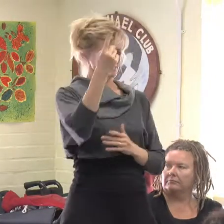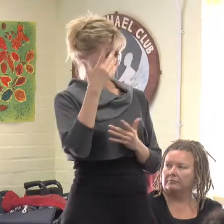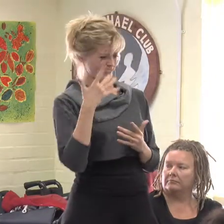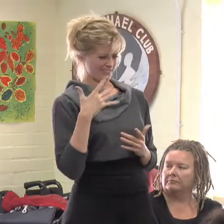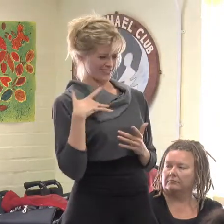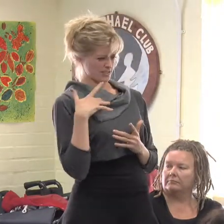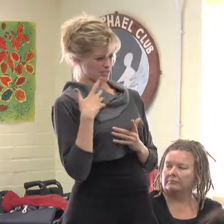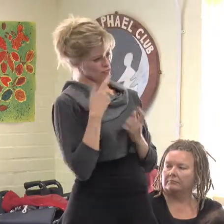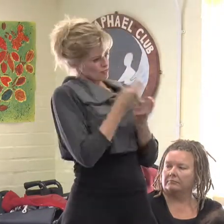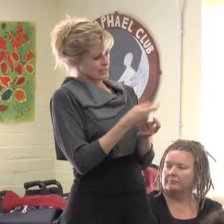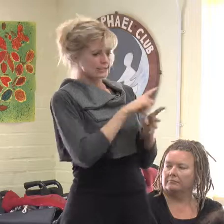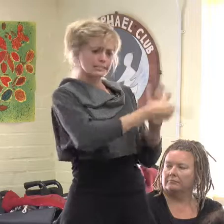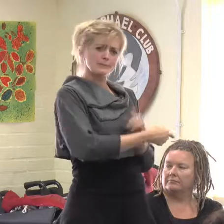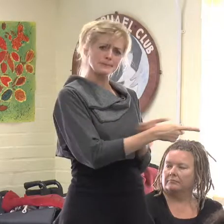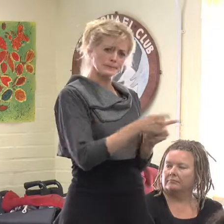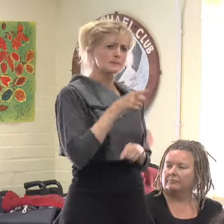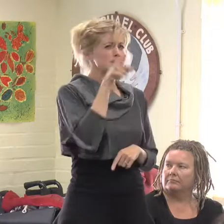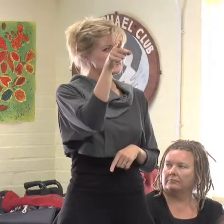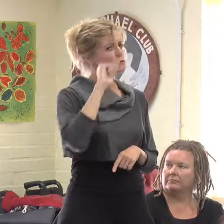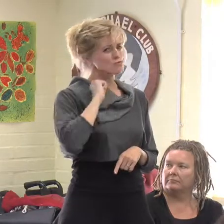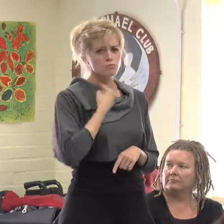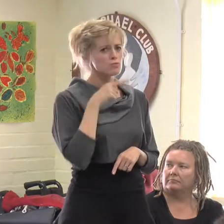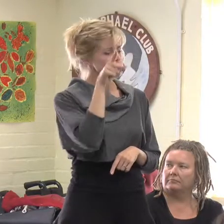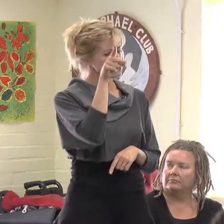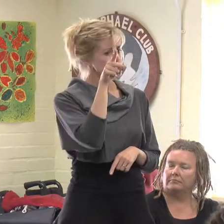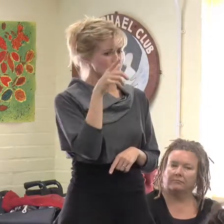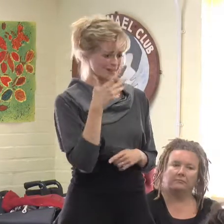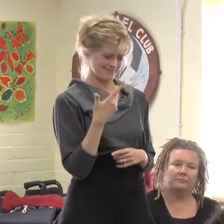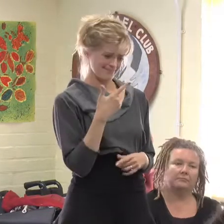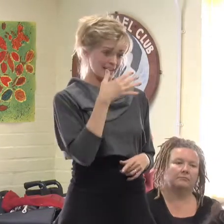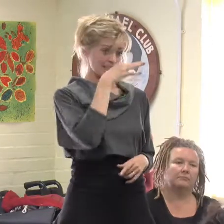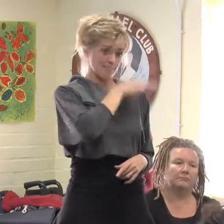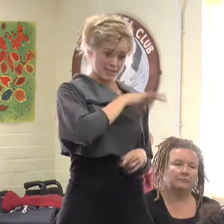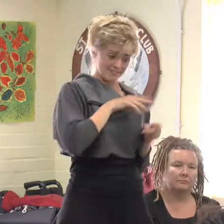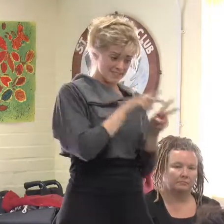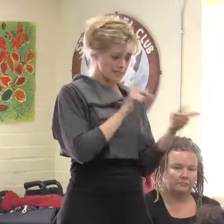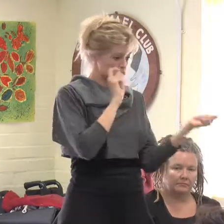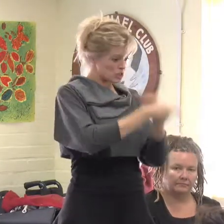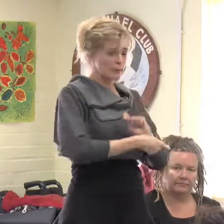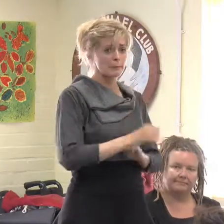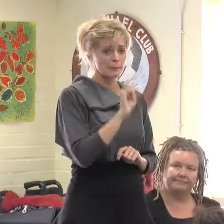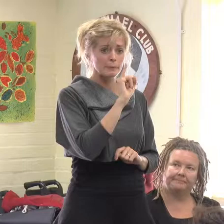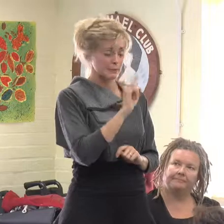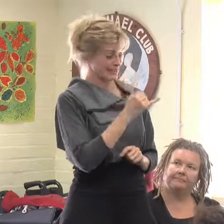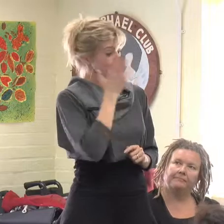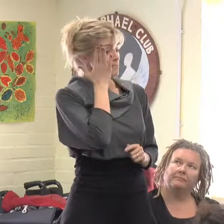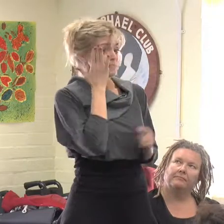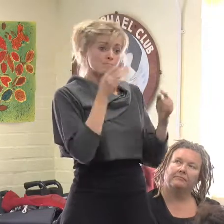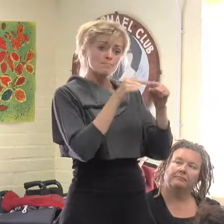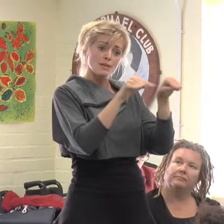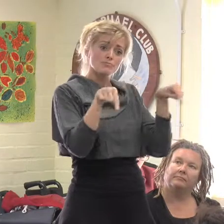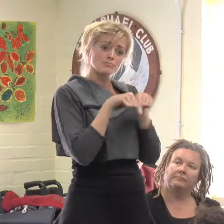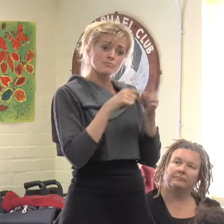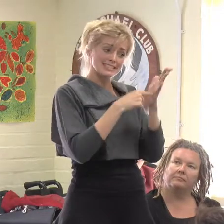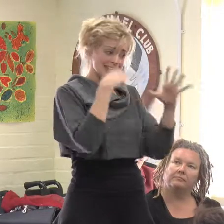cruel, frankly. I think the changes to the benefit system, particularly the bedroom tax, which has particularly hit people with disabilities. And I can